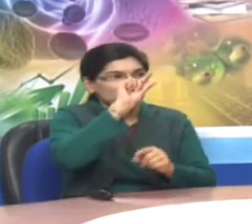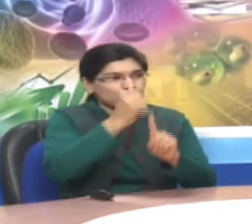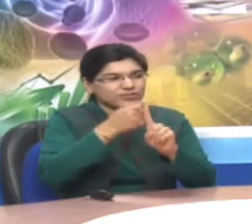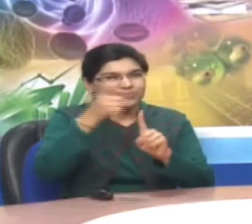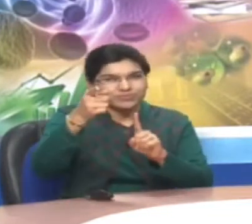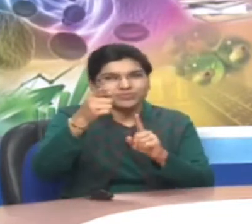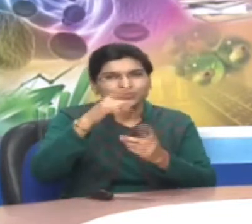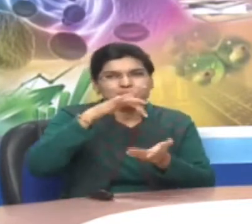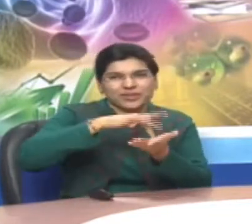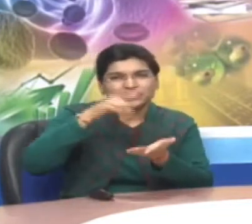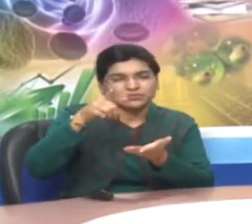of England.